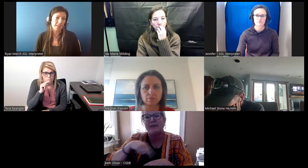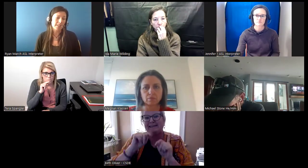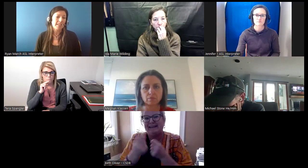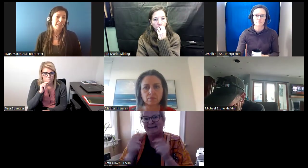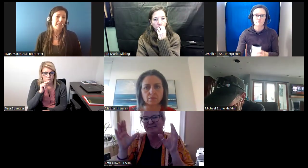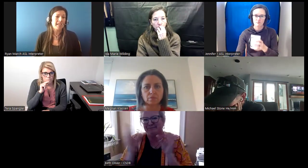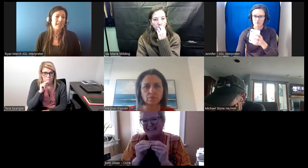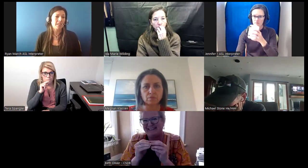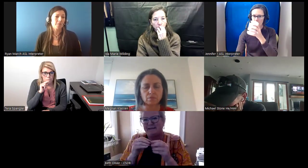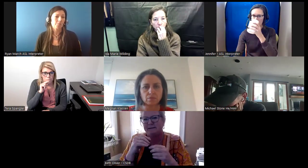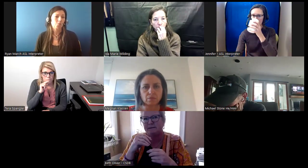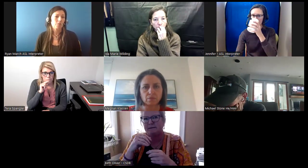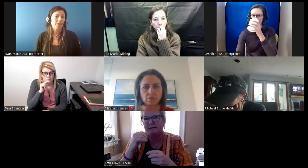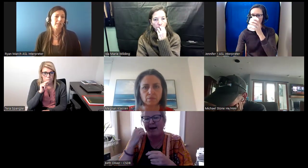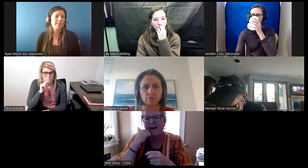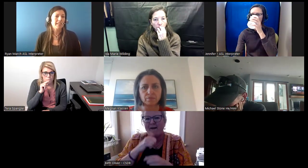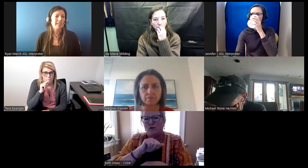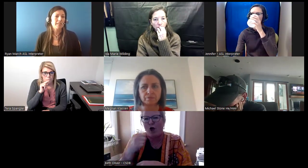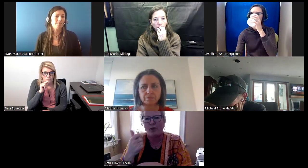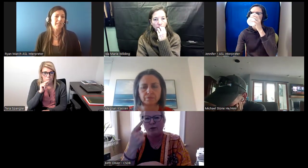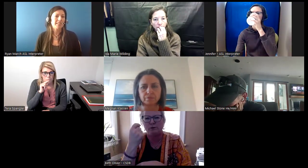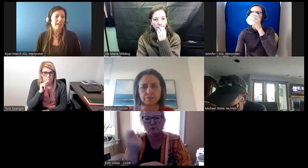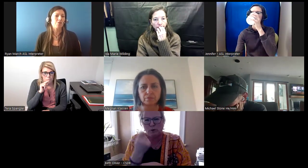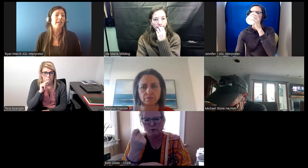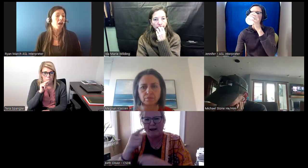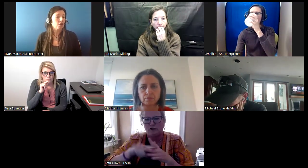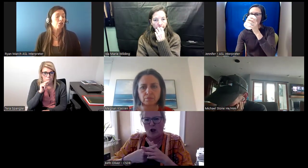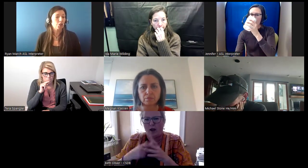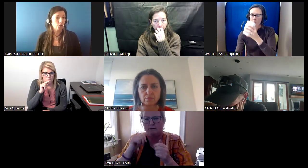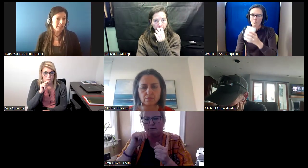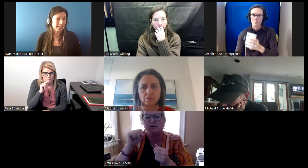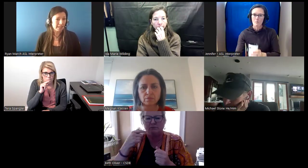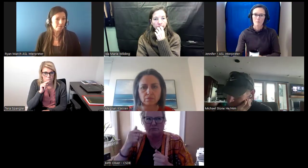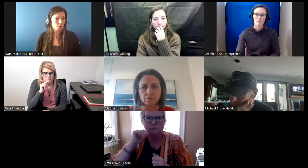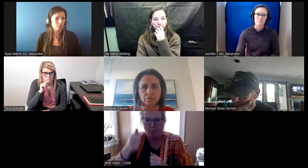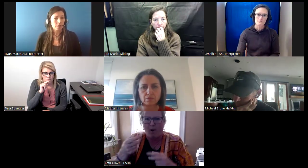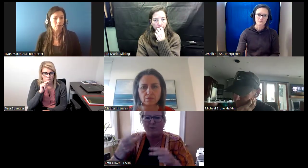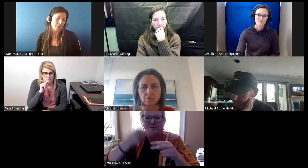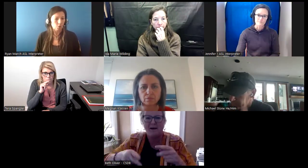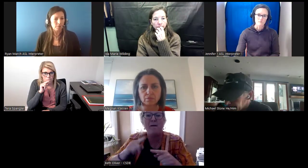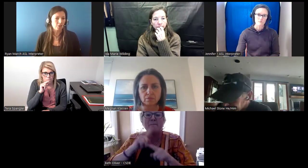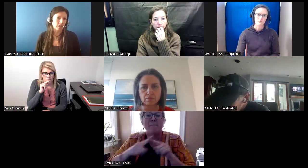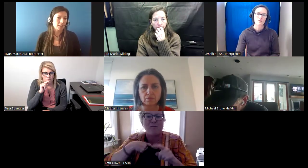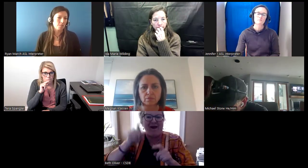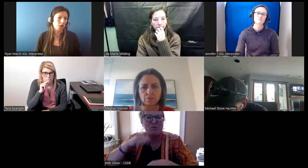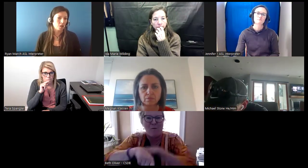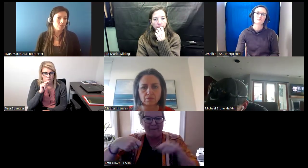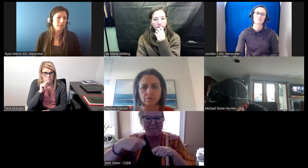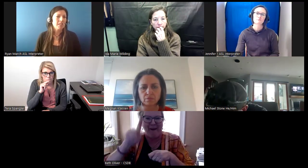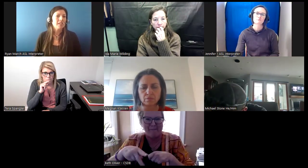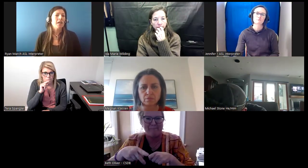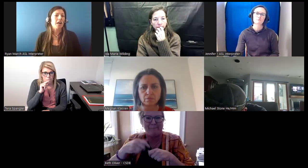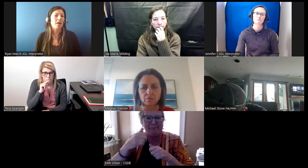member. And the team meets every other Tuesday. I mean, we'll be starting